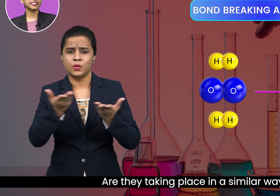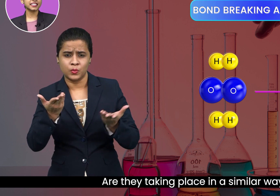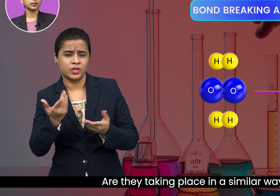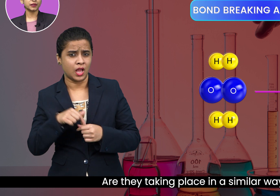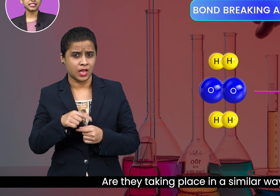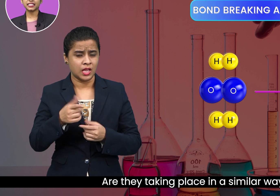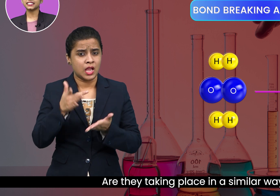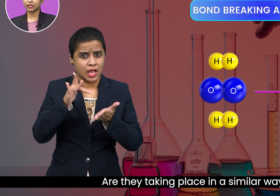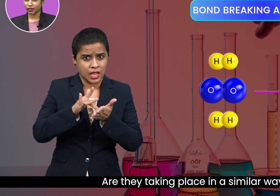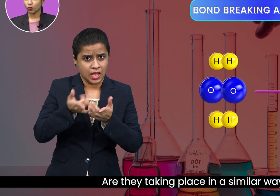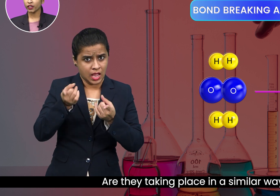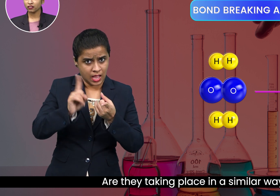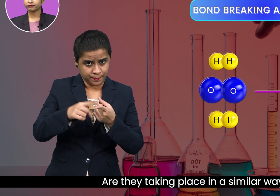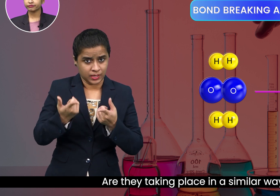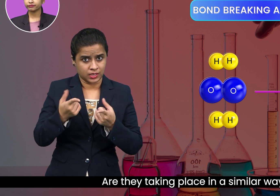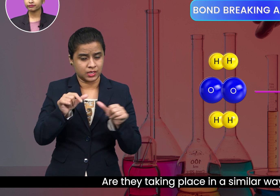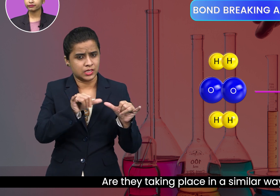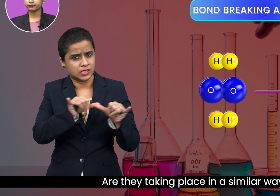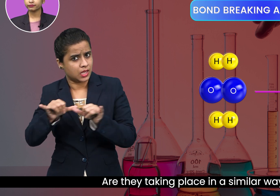Are they taking place in a similar way?